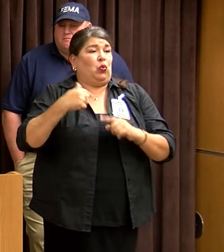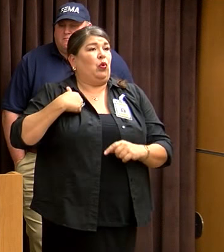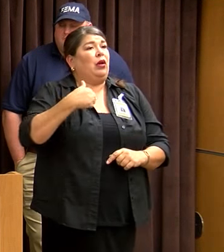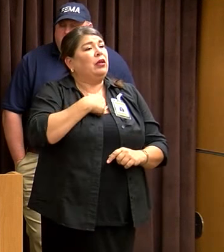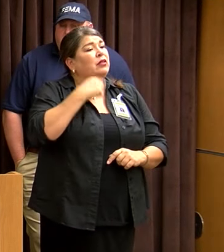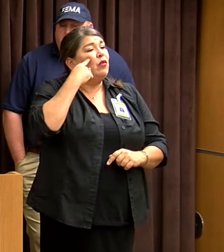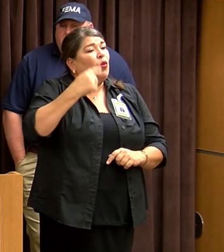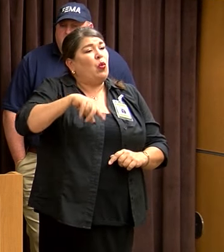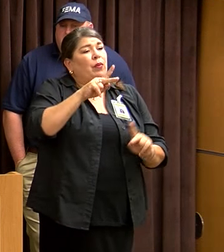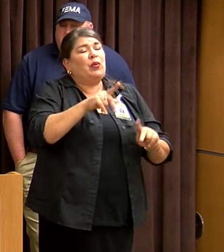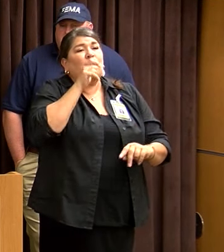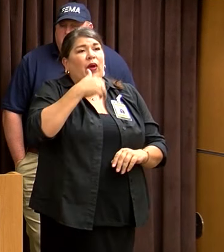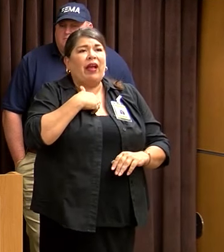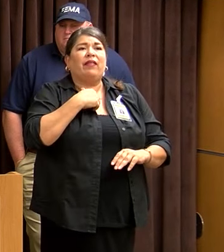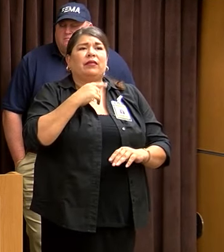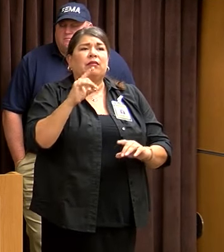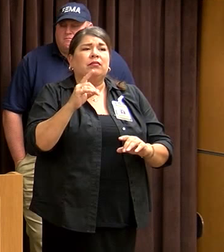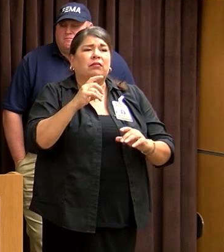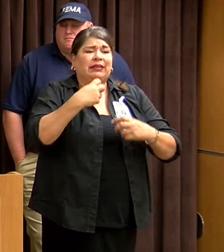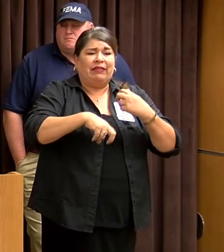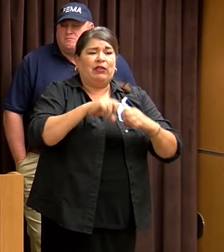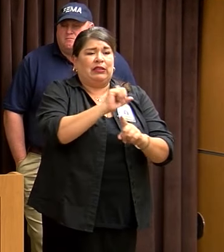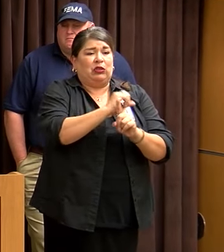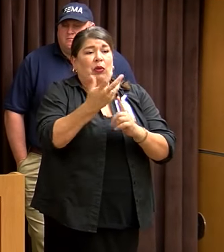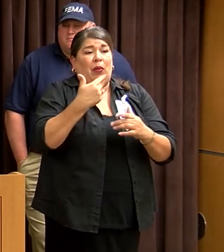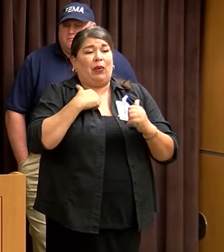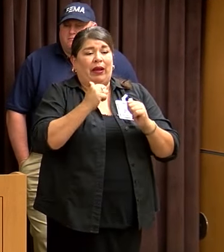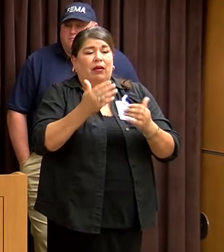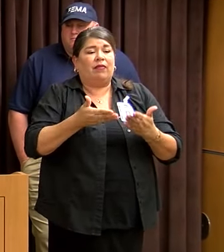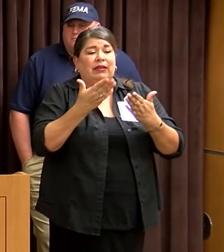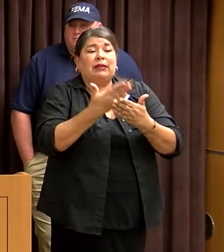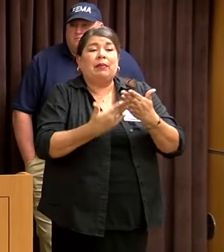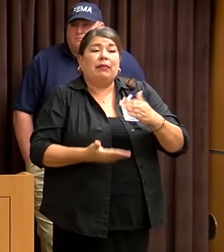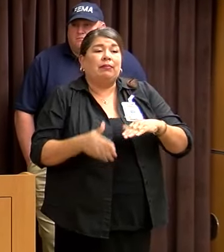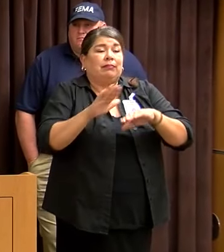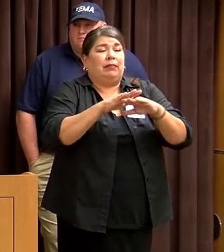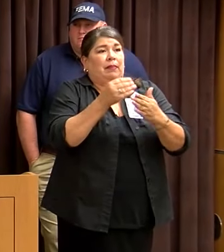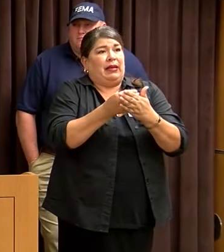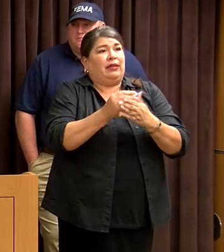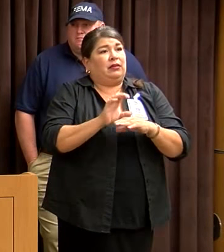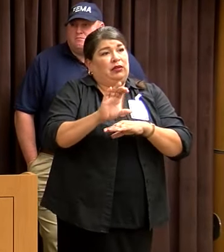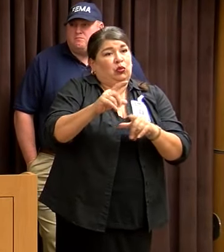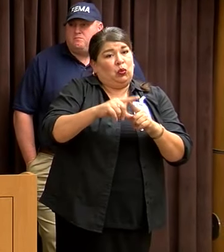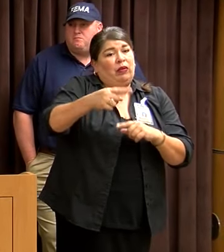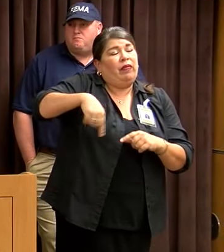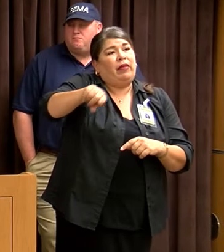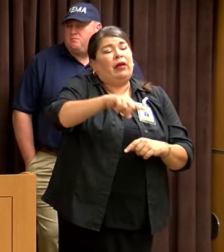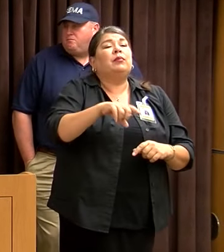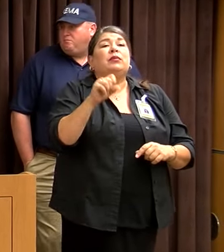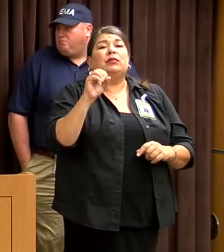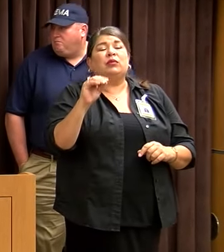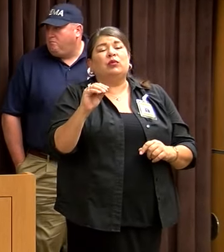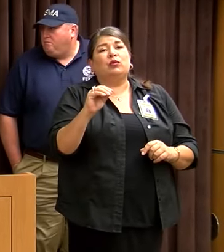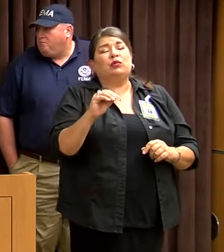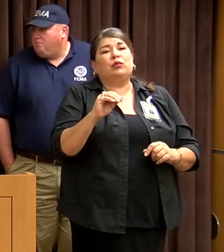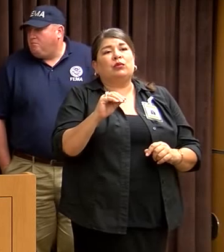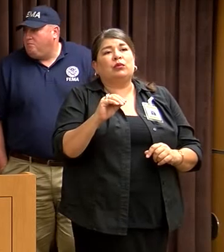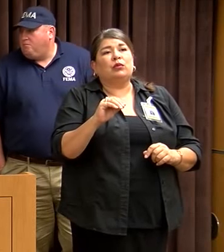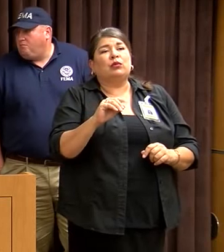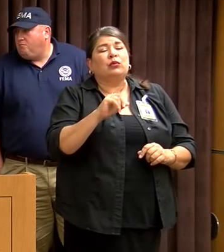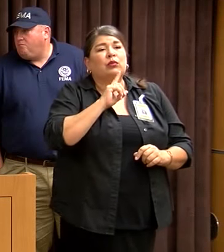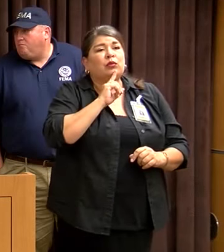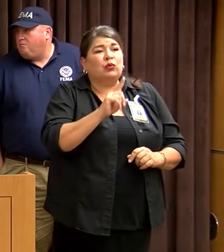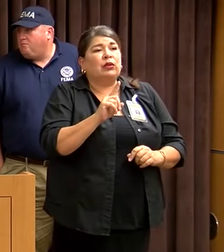in difficult situations that we might be able to provide even additional monies to them. So it's a